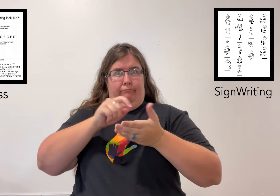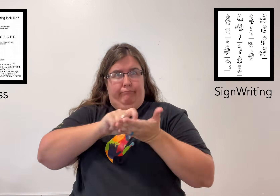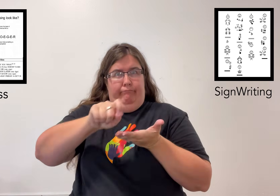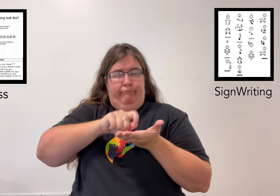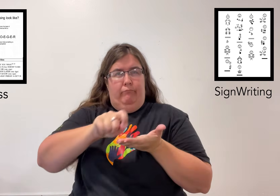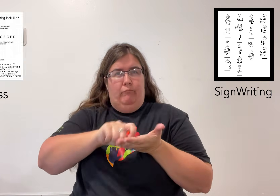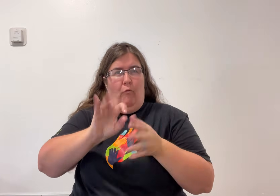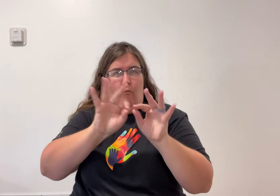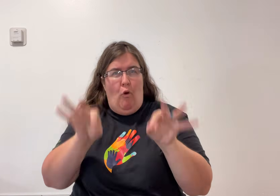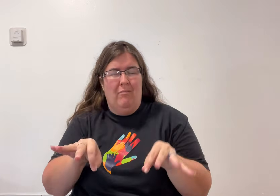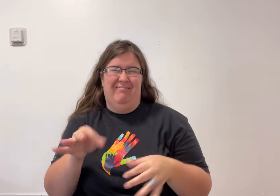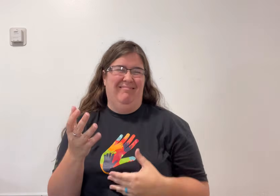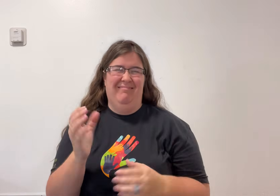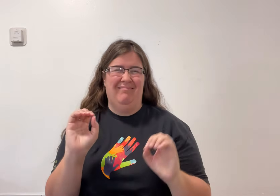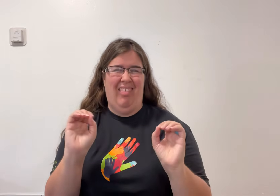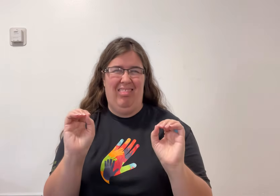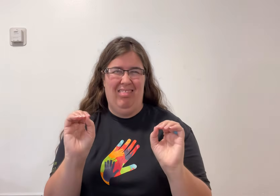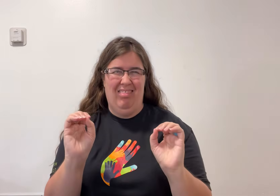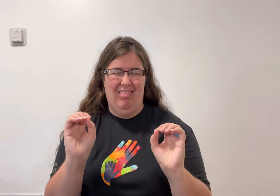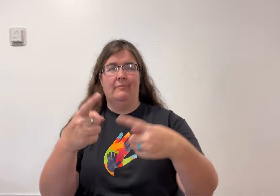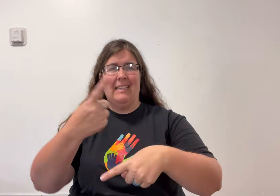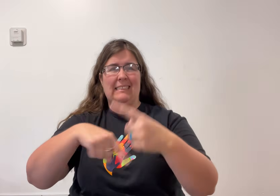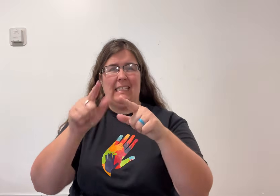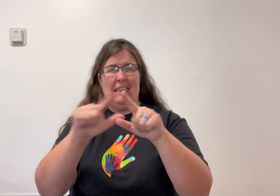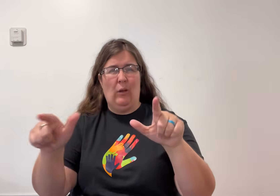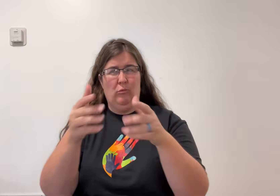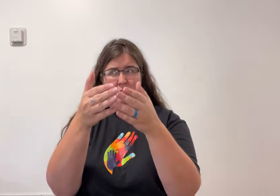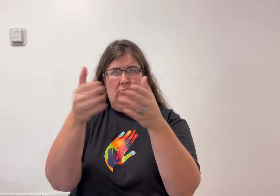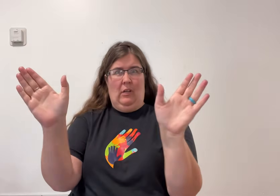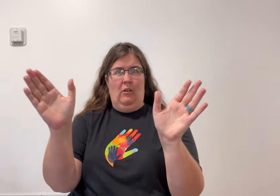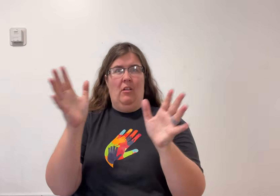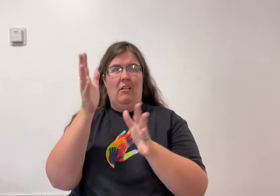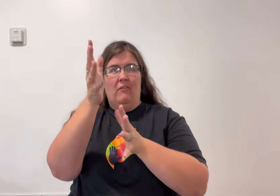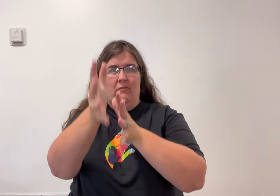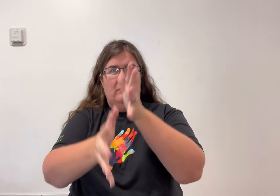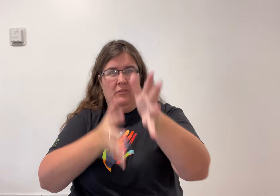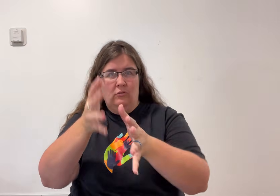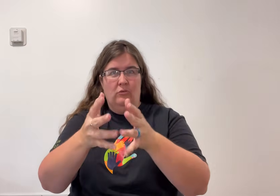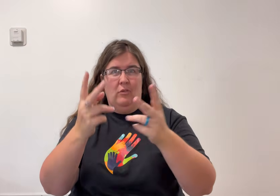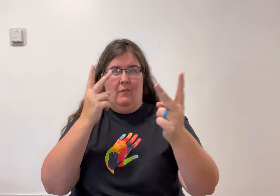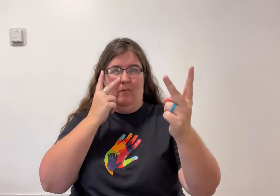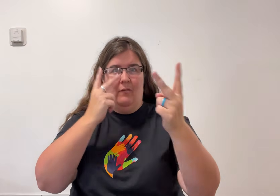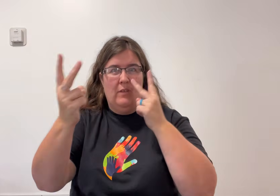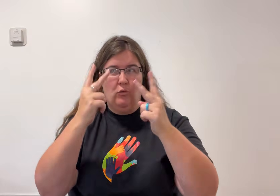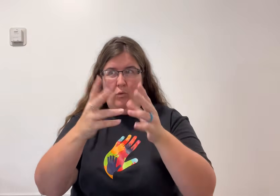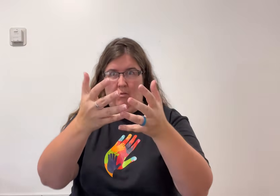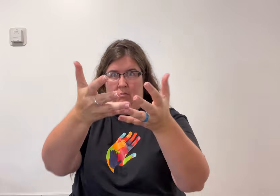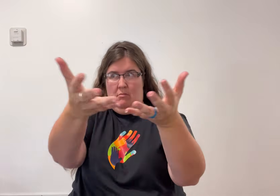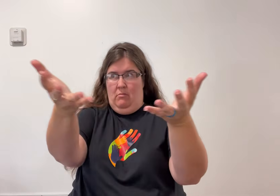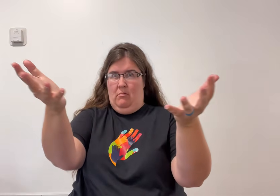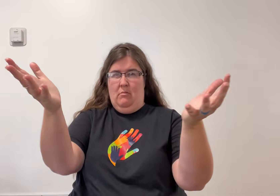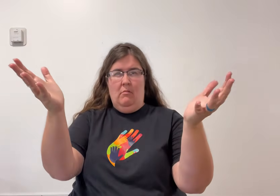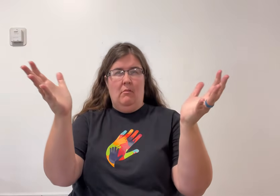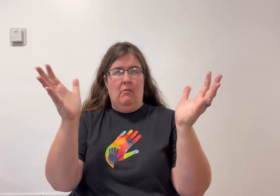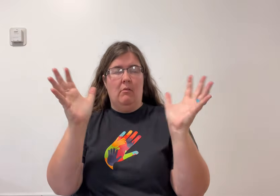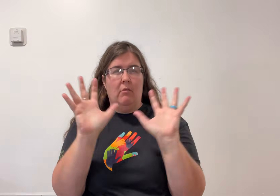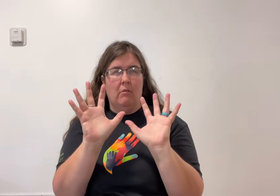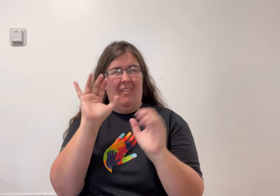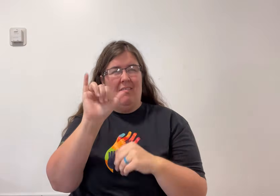accepted transcription formats. Because sign languages in general are visual and gestural and utilize the airspace around